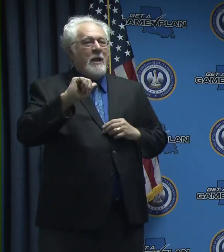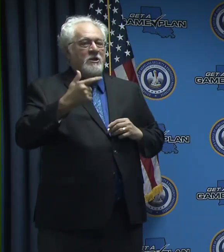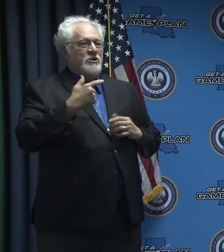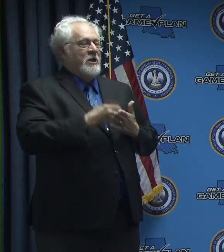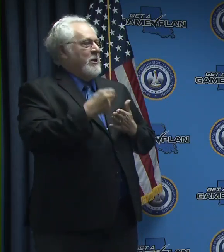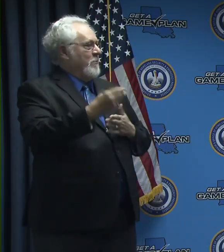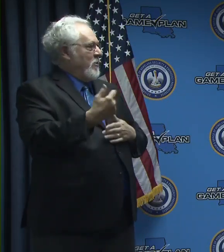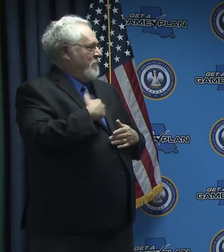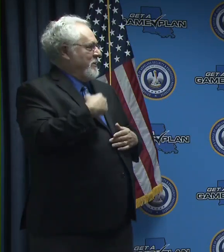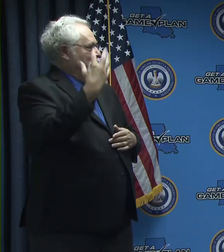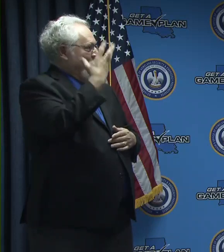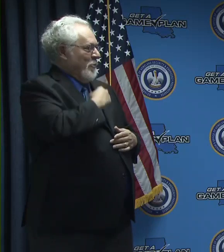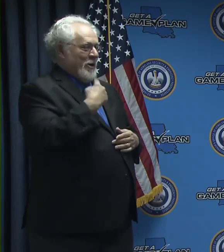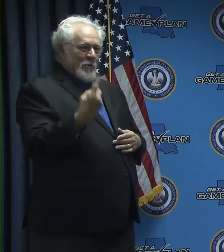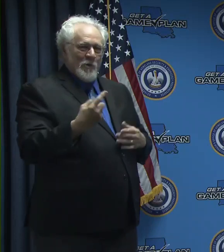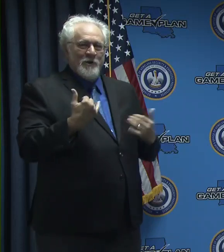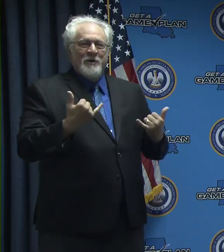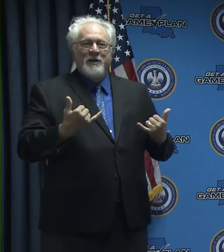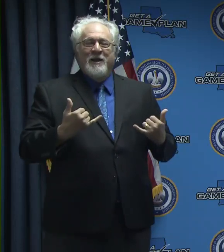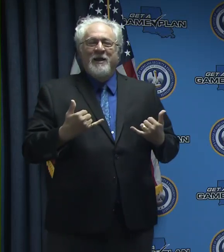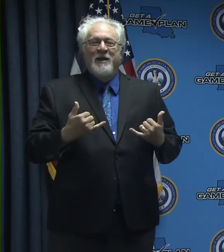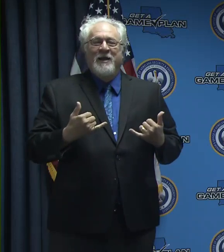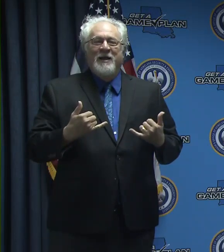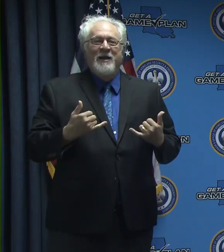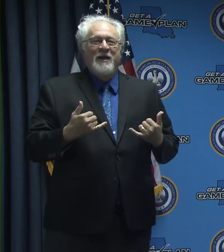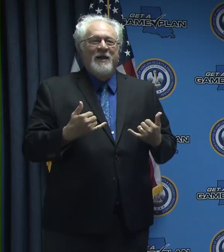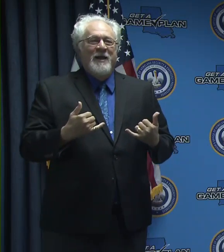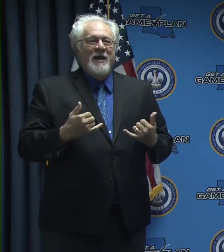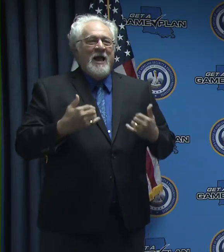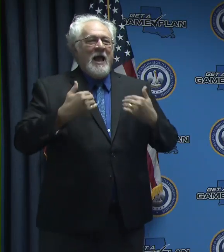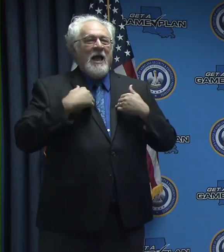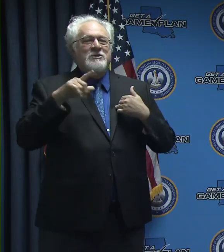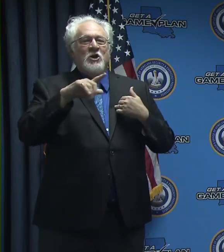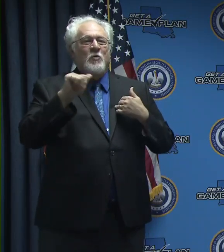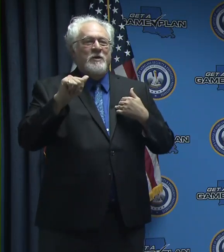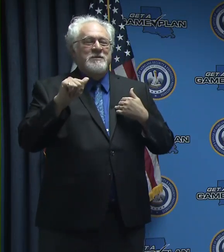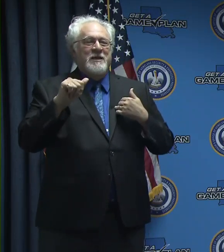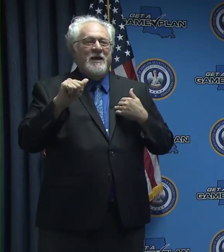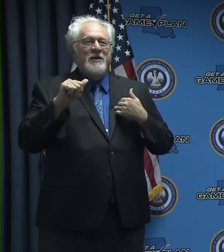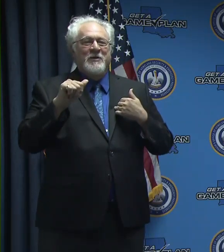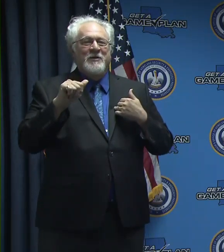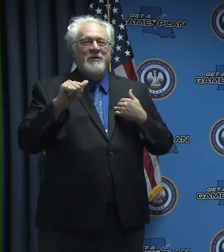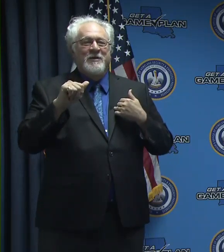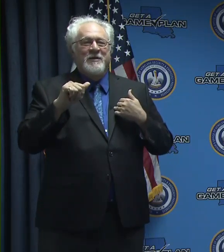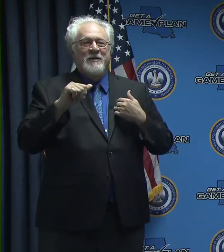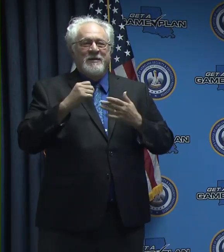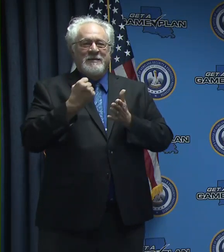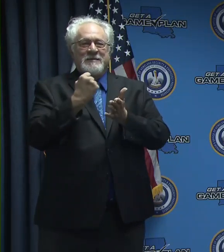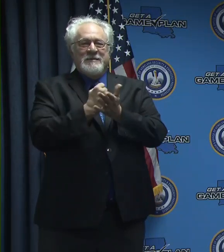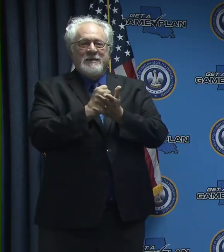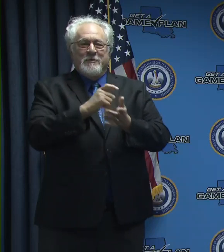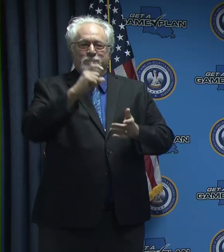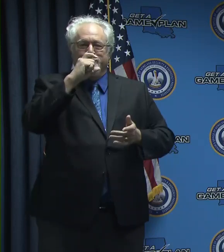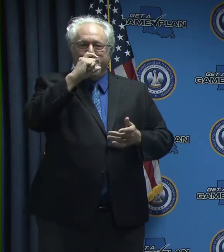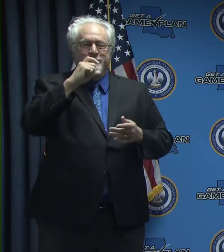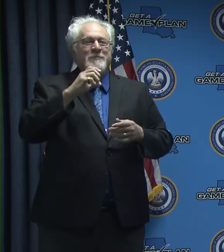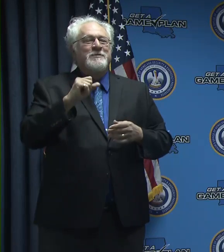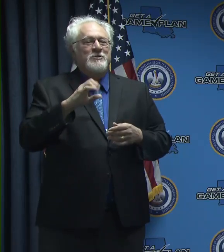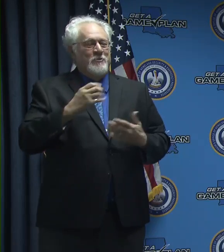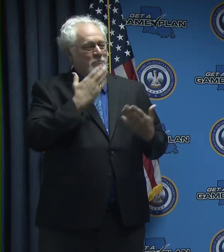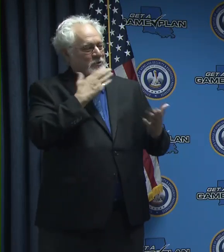pretty one today that's got the Louisiana seal on it. So I really appreciate